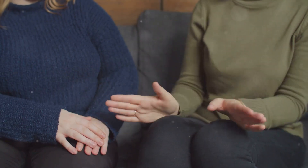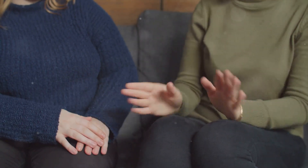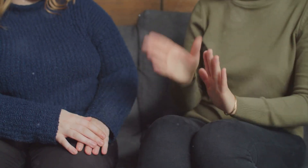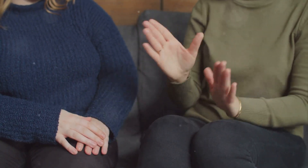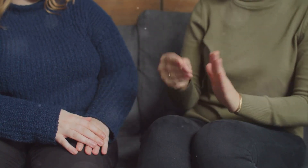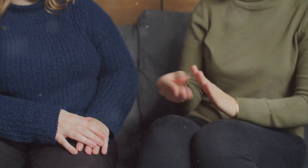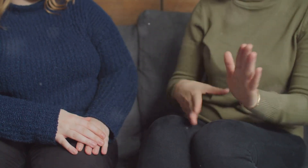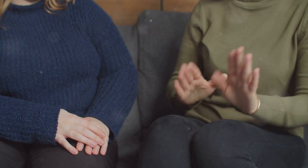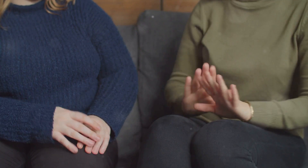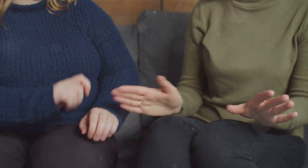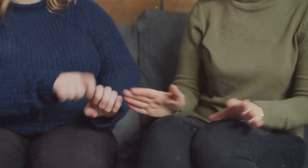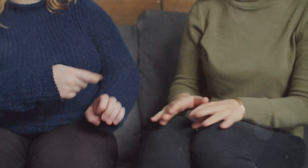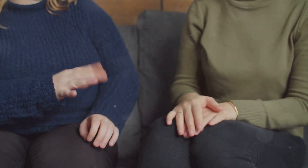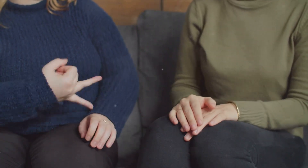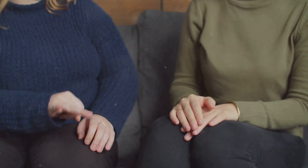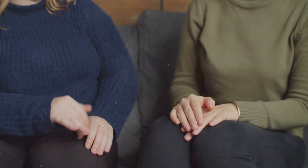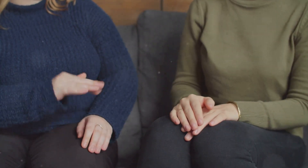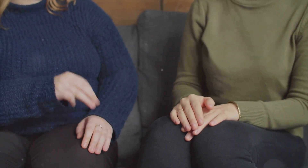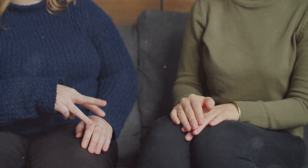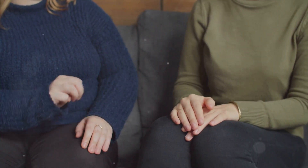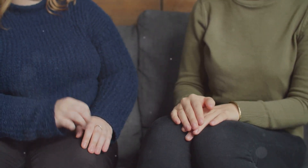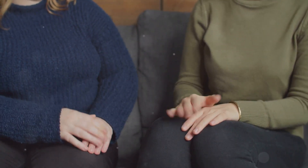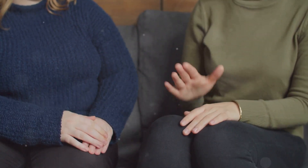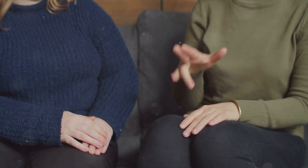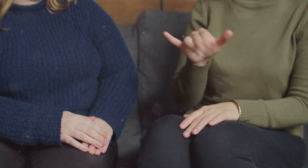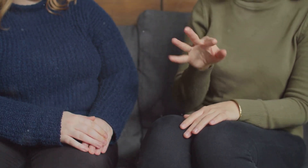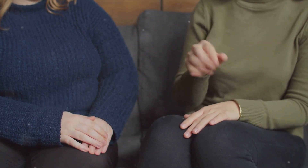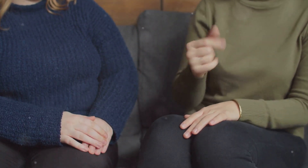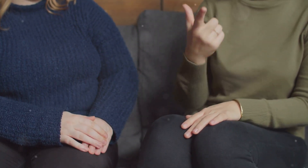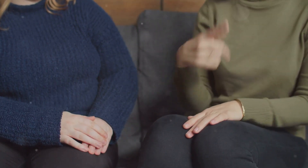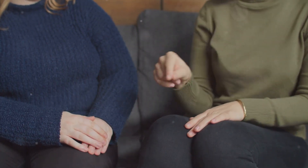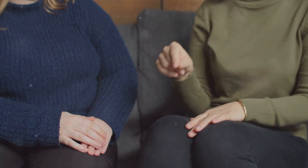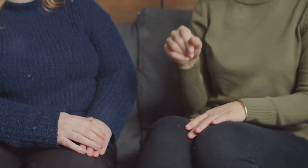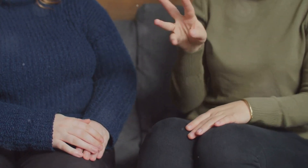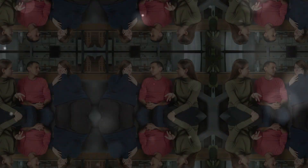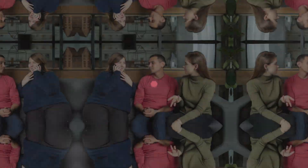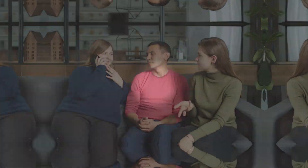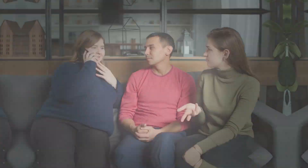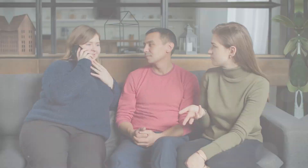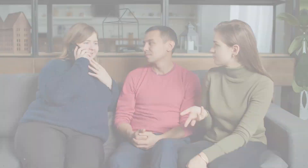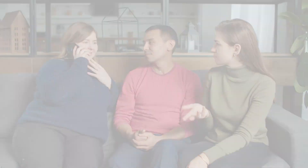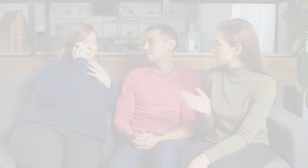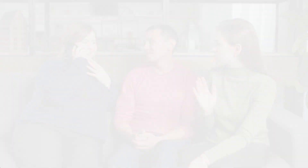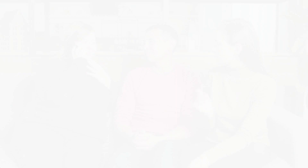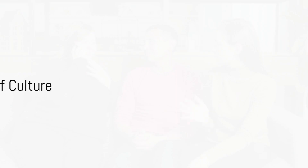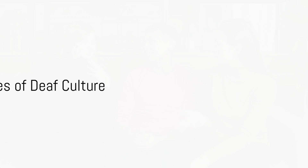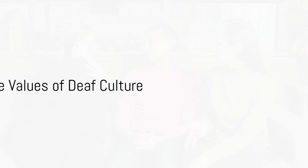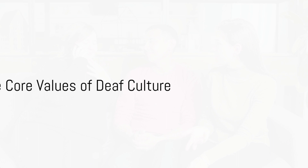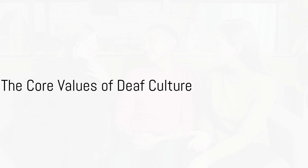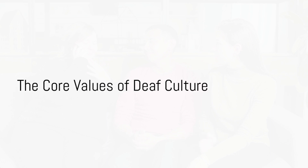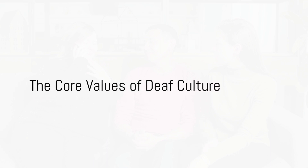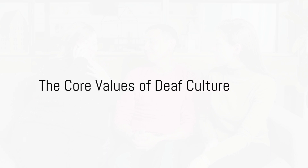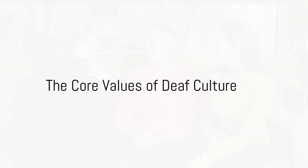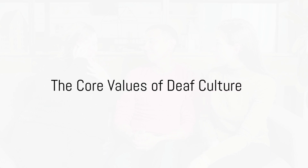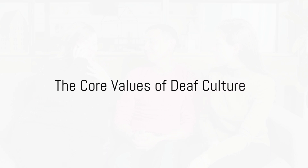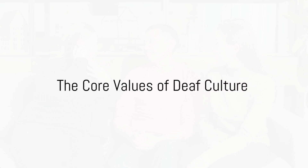ASL is not just a means of communication, it's a cornerstone of deaf culture. Let's delve into some of the core values of deaf culture.